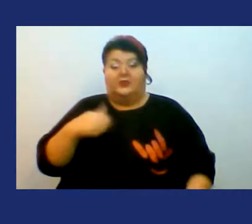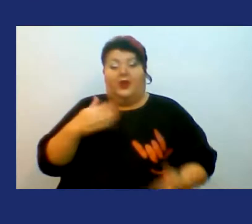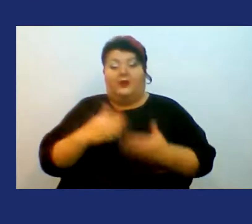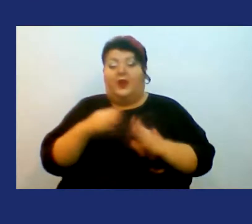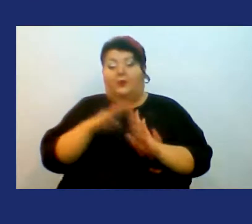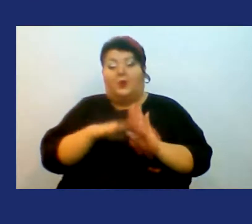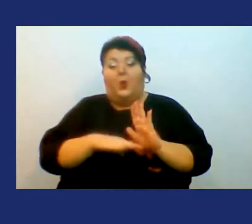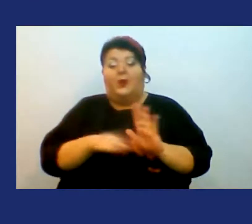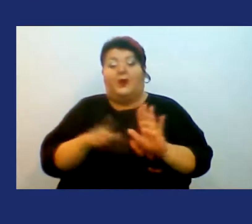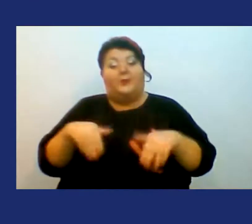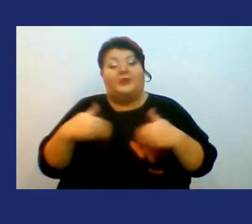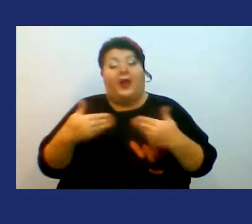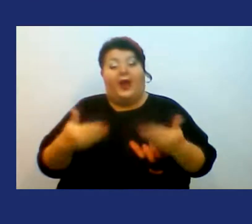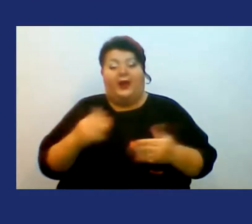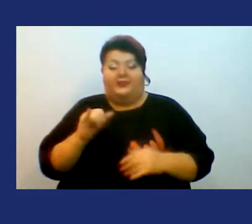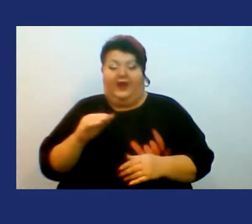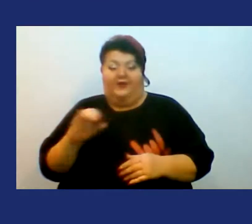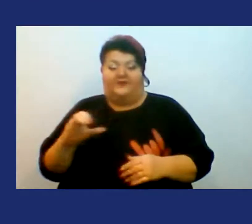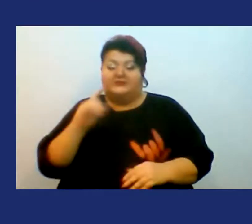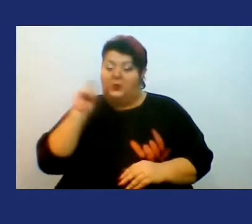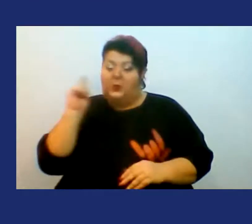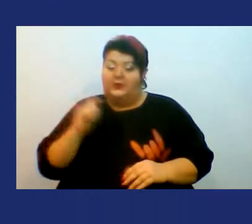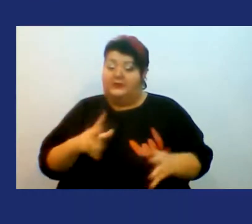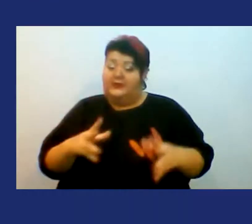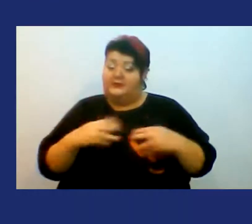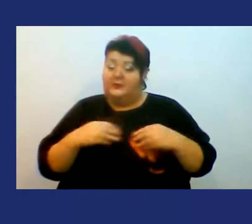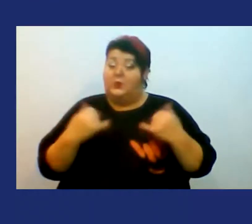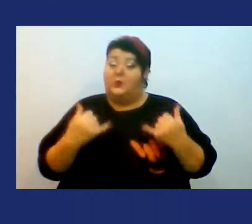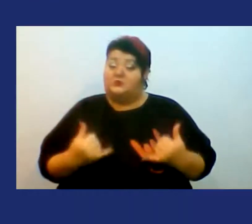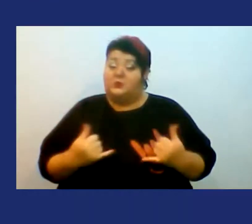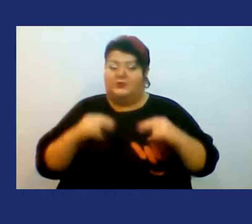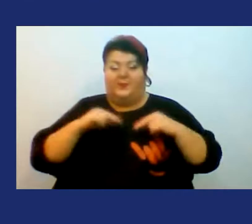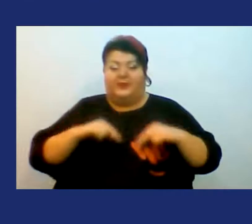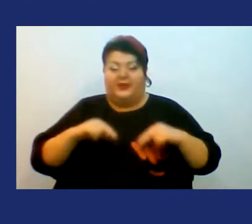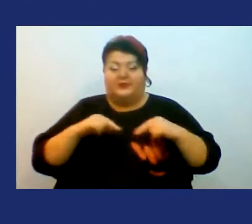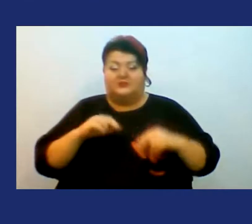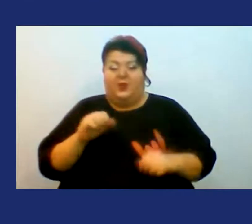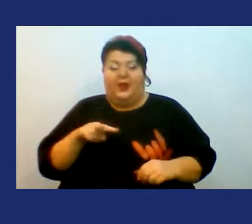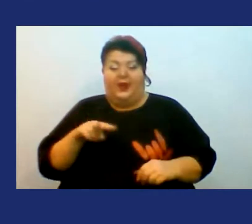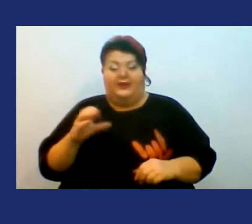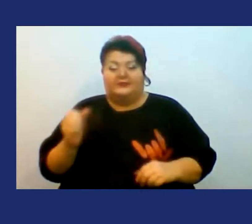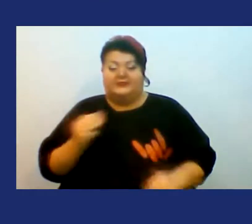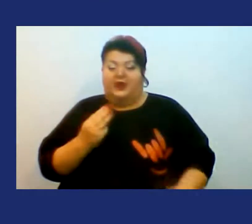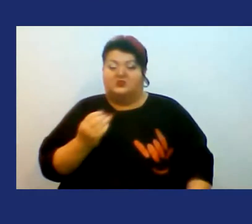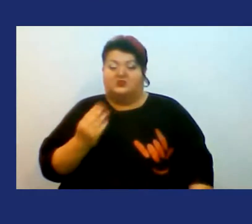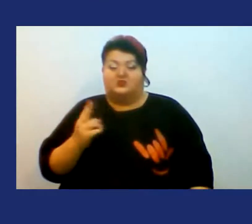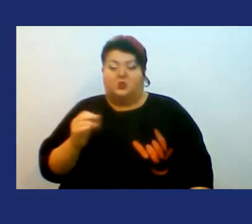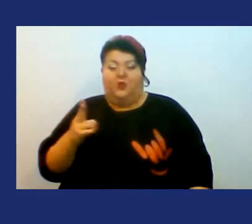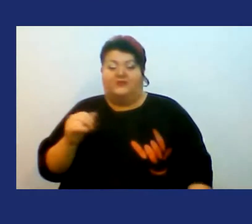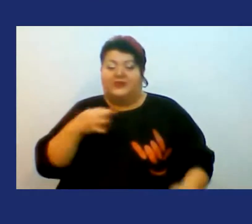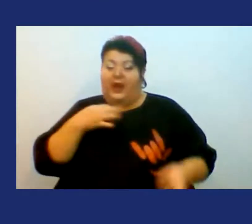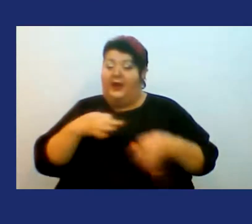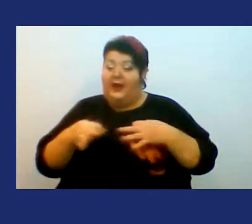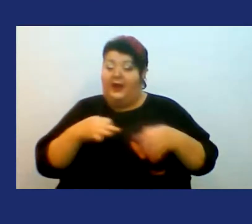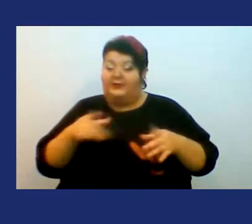this webinar, we will be joined by some incredible speakers, both from the US and experts from Ukraine. As